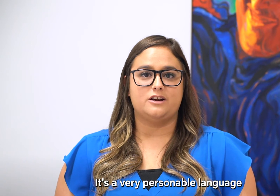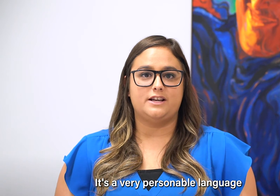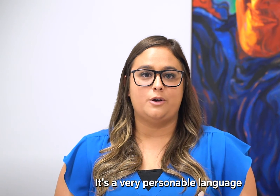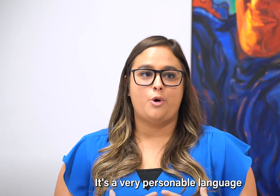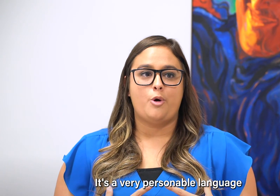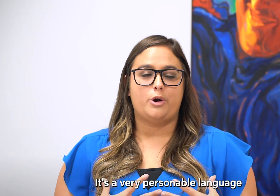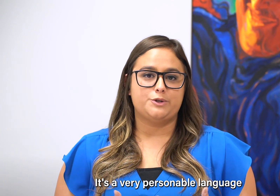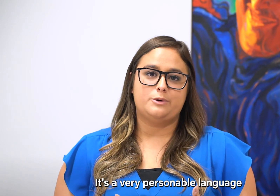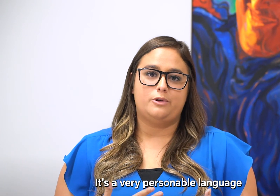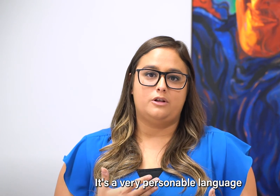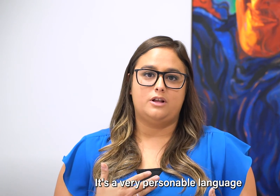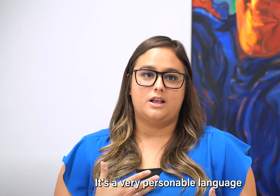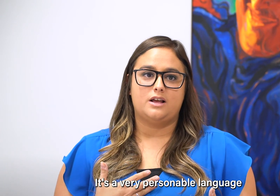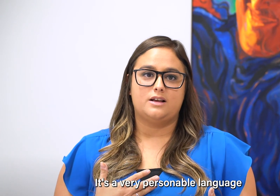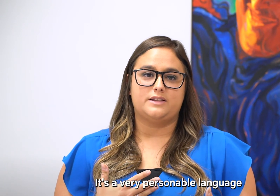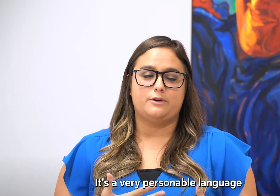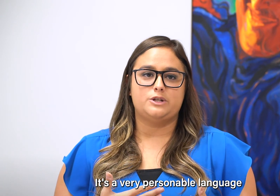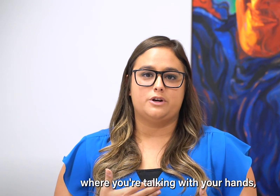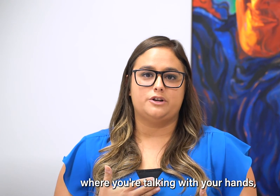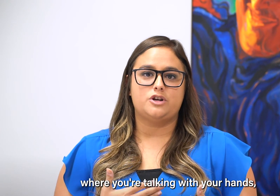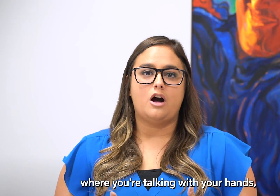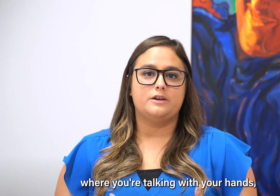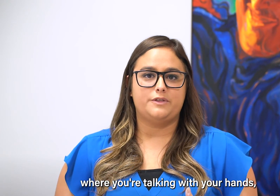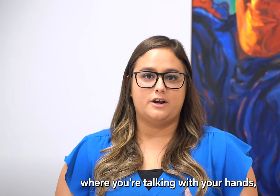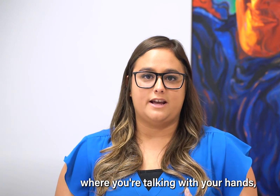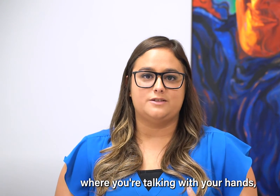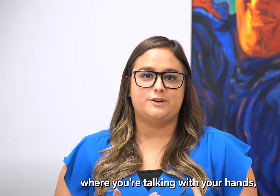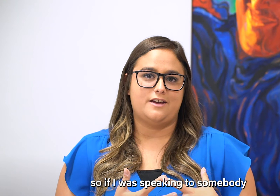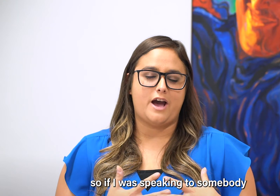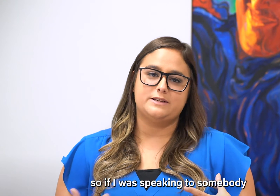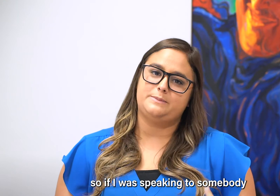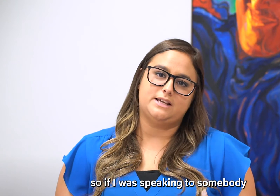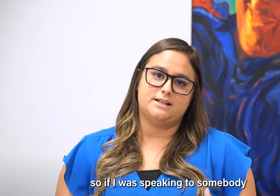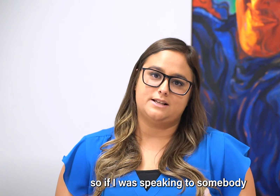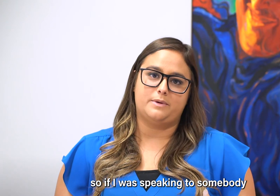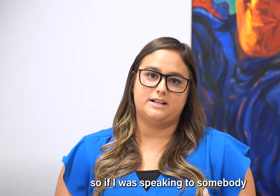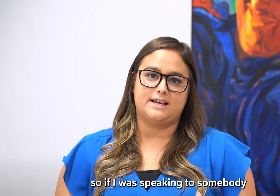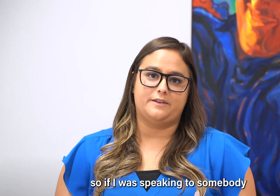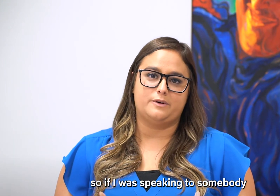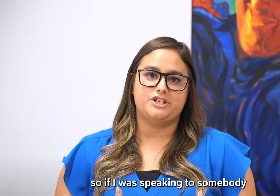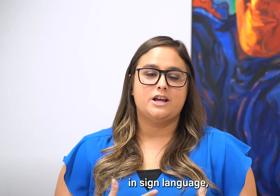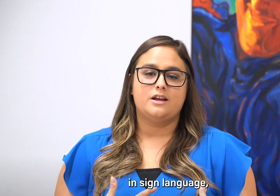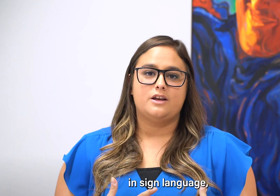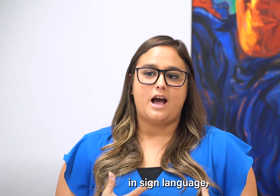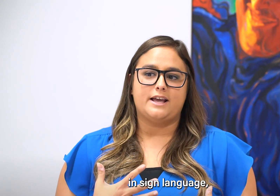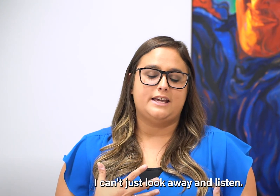very personable language where you're talking with your hands. So if I was speaking to somebody in sign language, I can't just